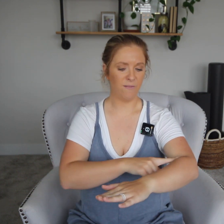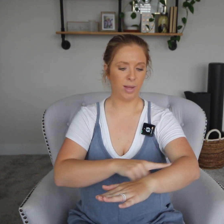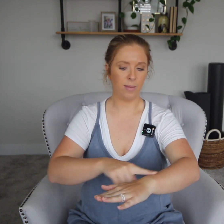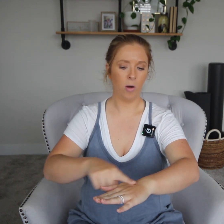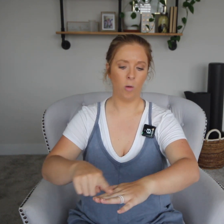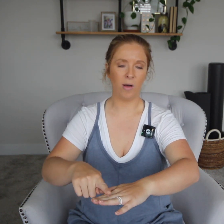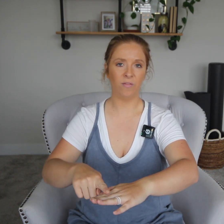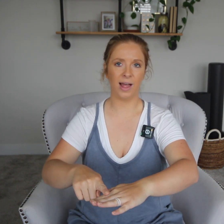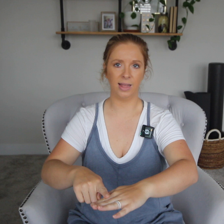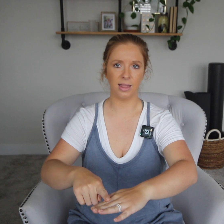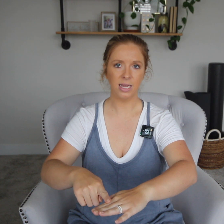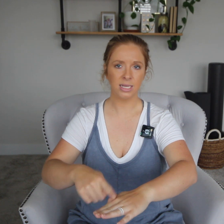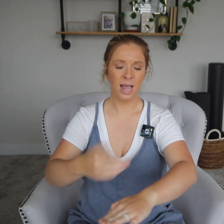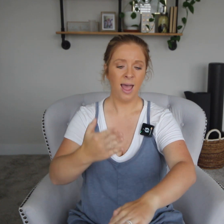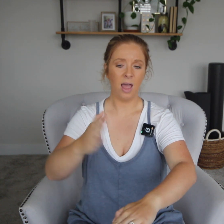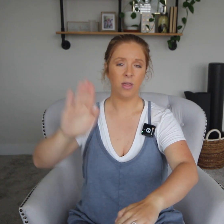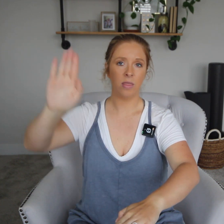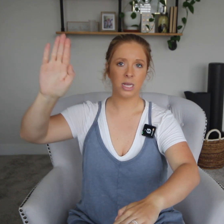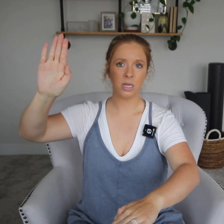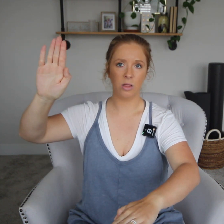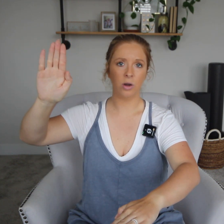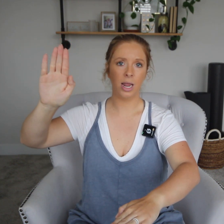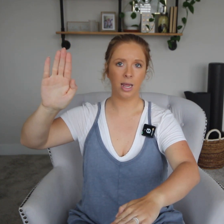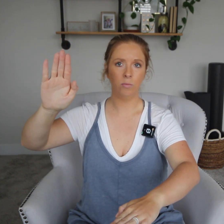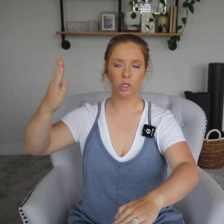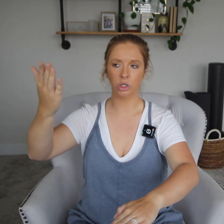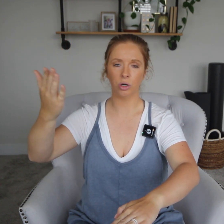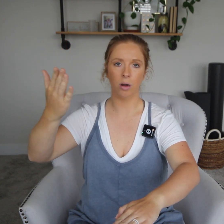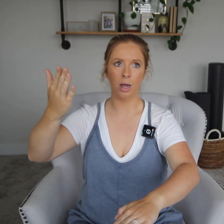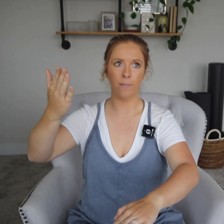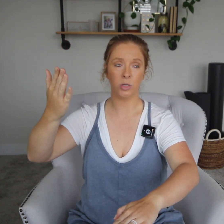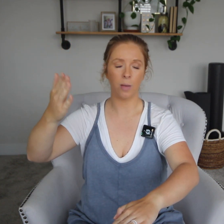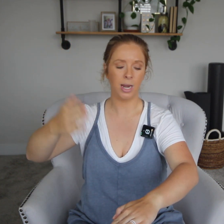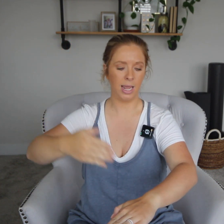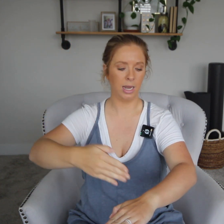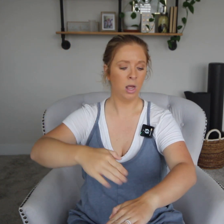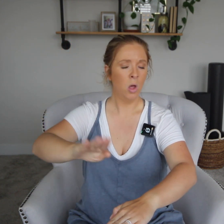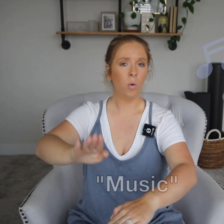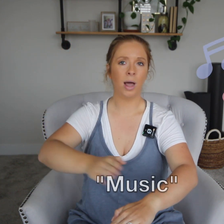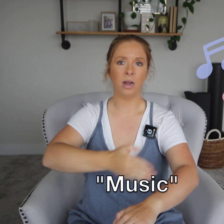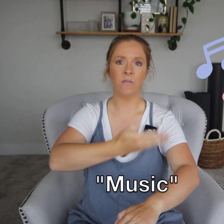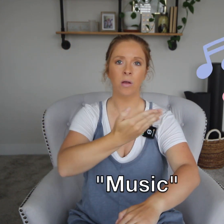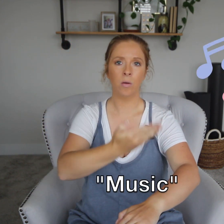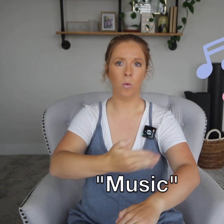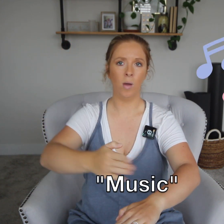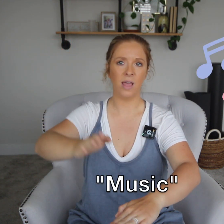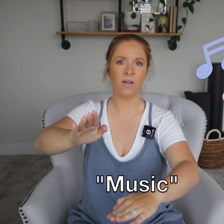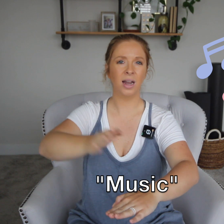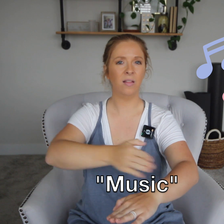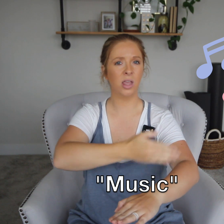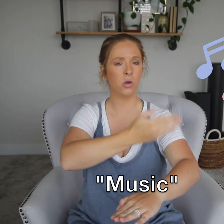my palm out flat like this, and then this other hand, which is your dominant hand, will kind of wave, kind of like you're